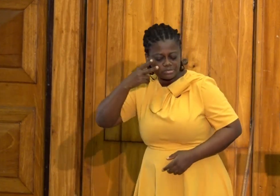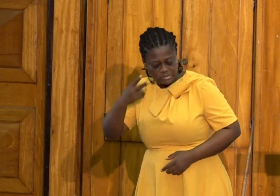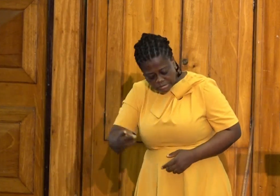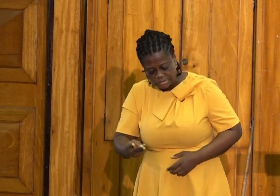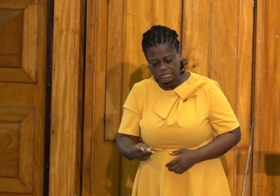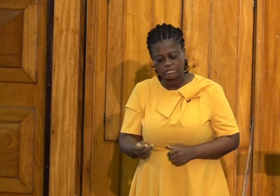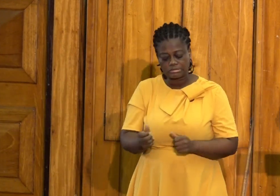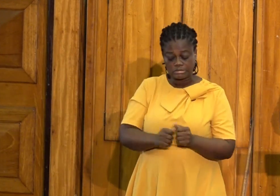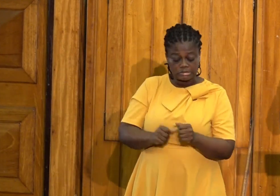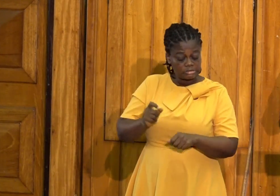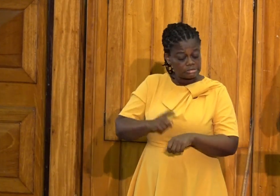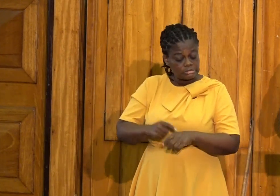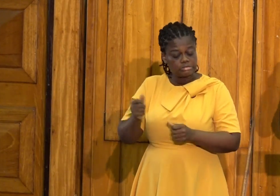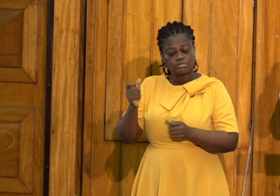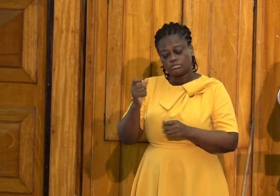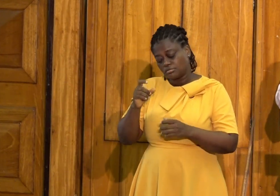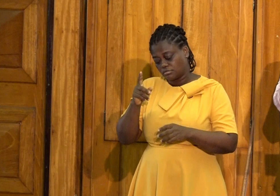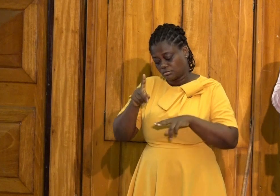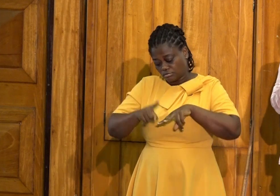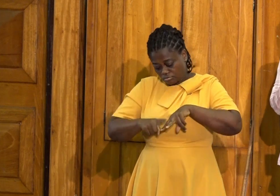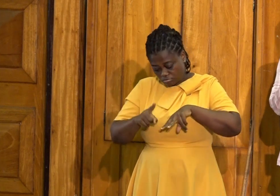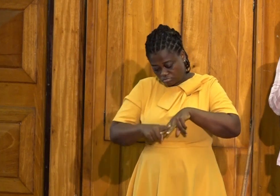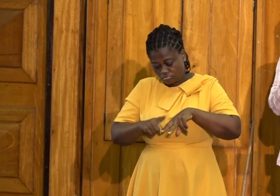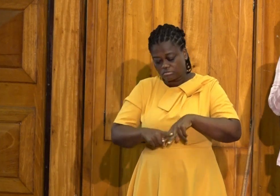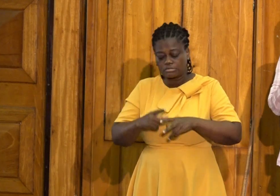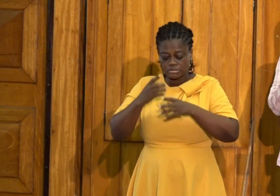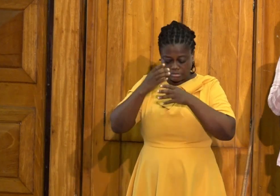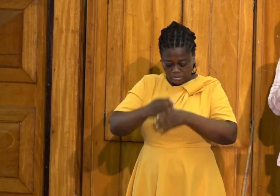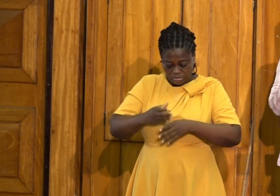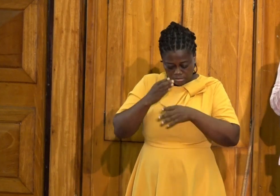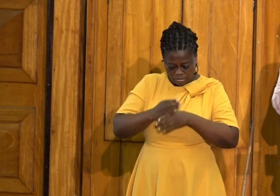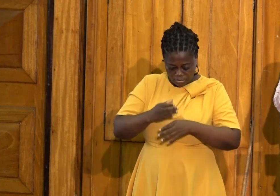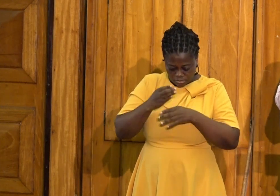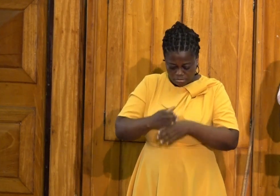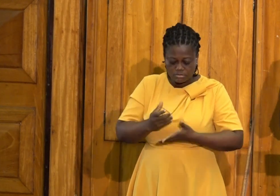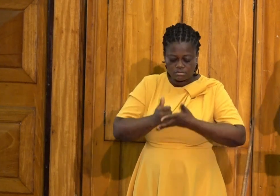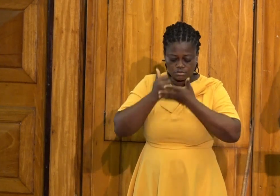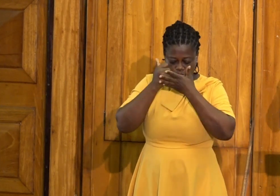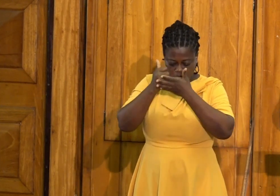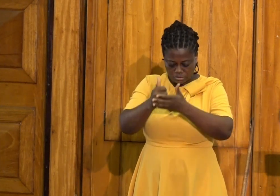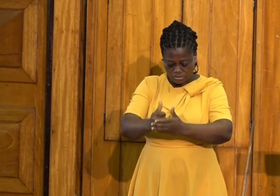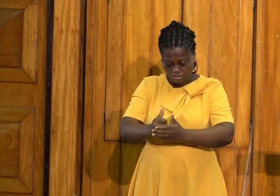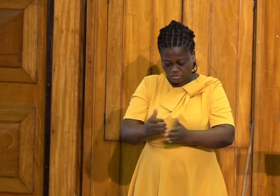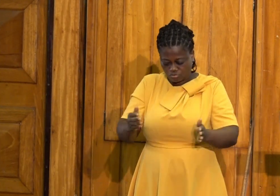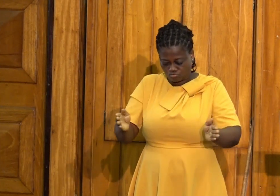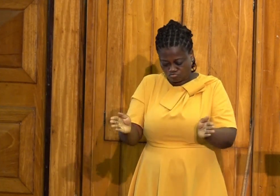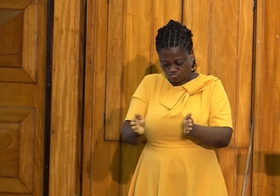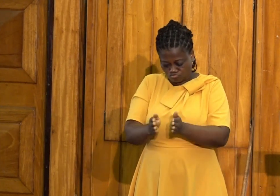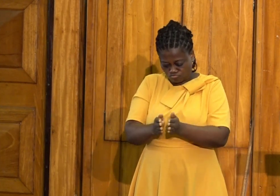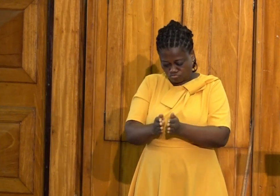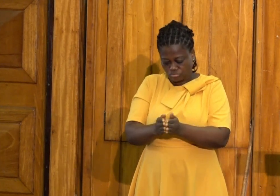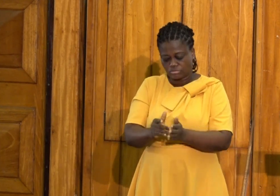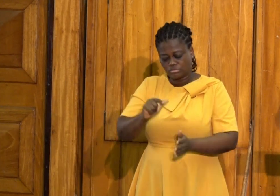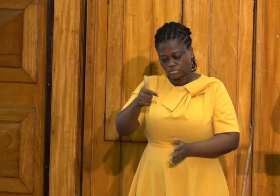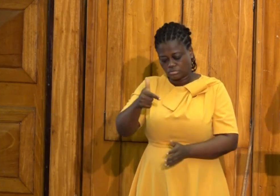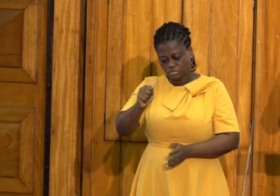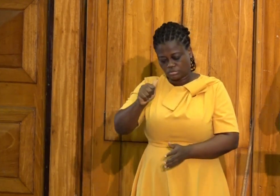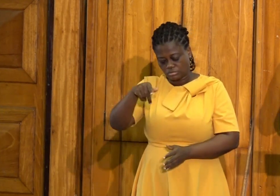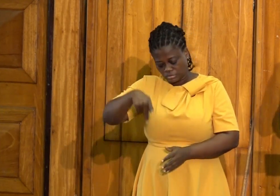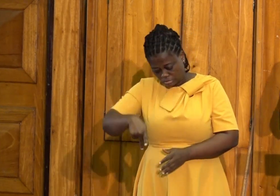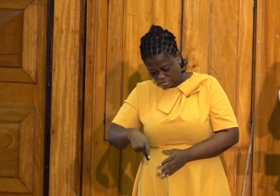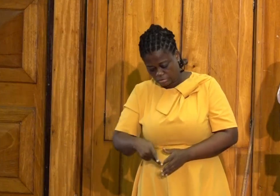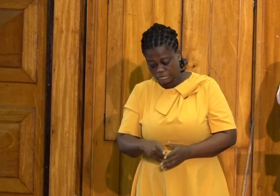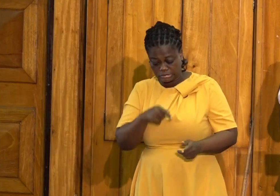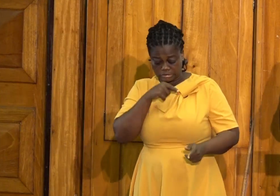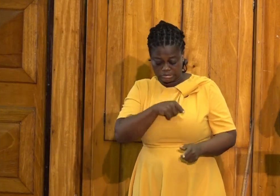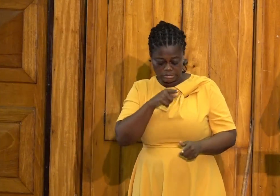routine HIV care could significantly reduce this gap. We also learned that recurrence did not